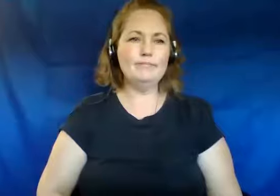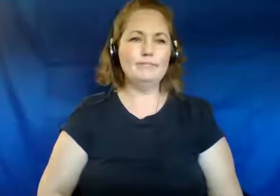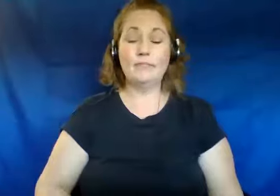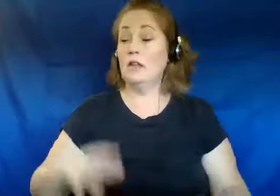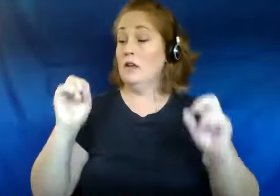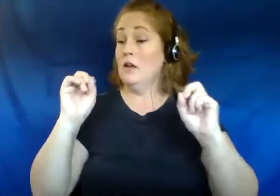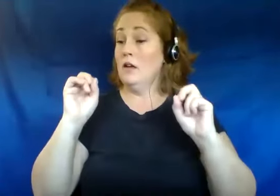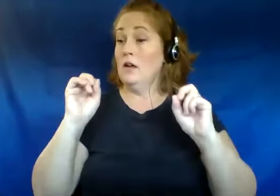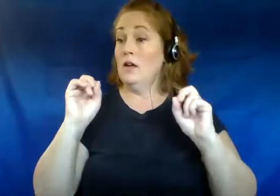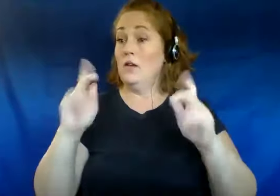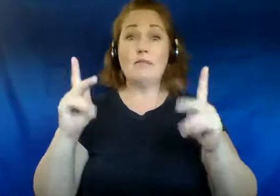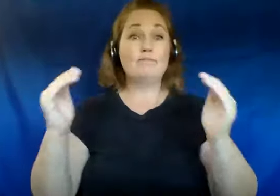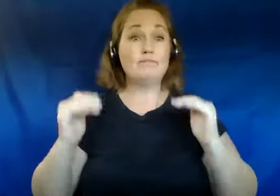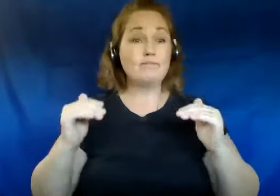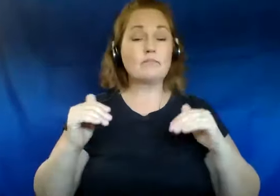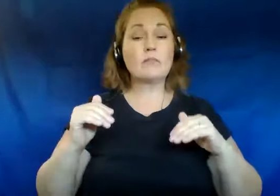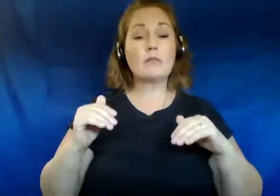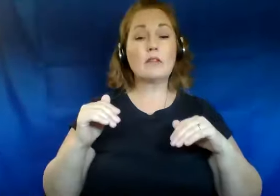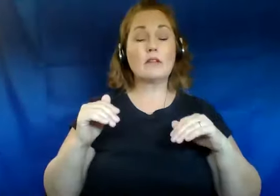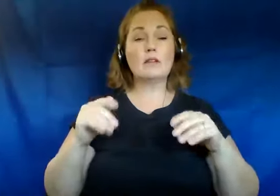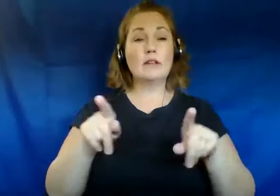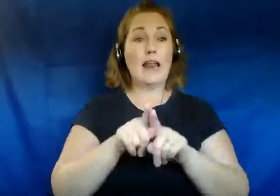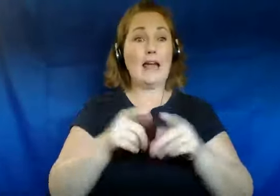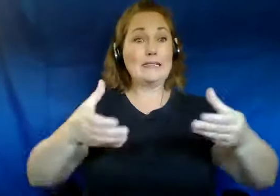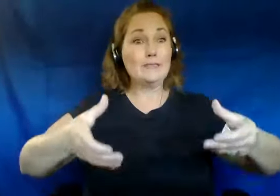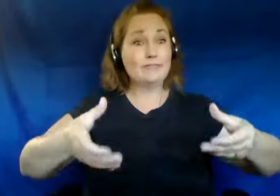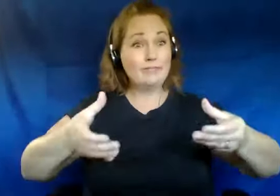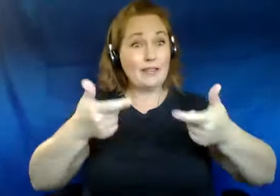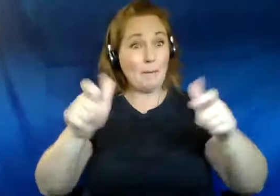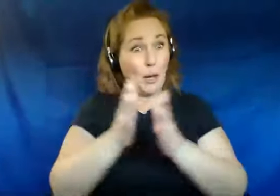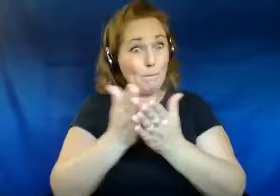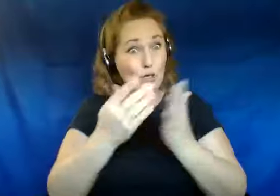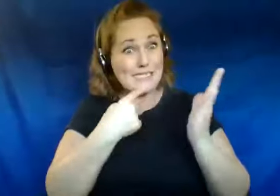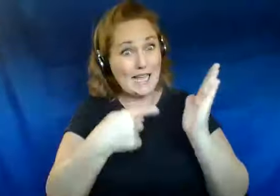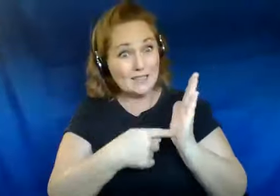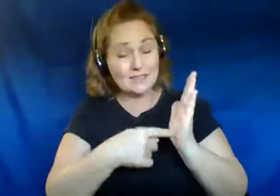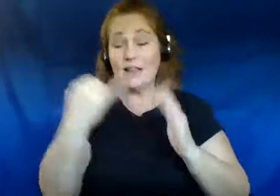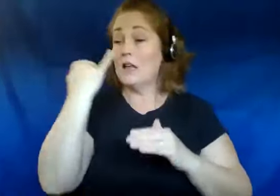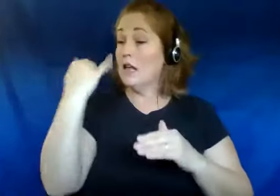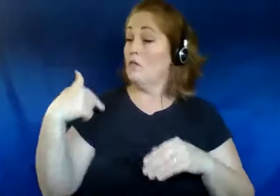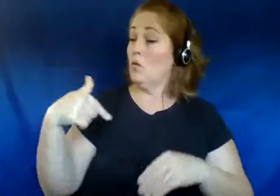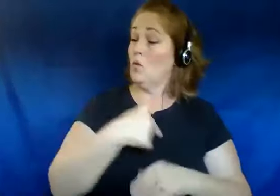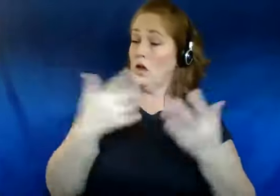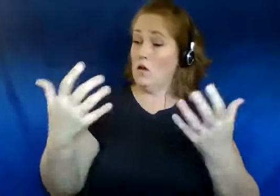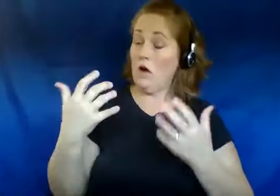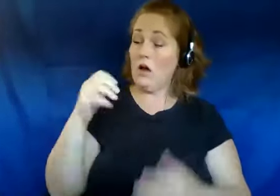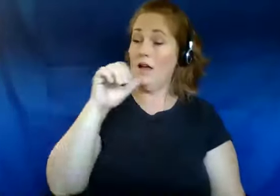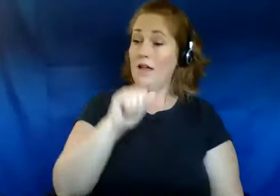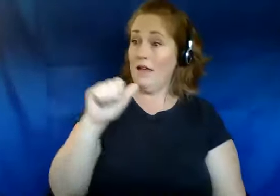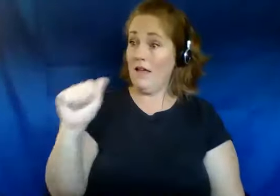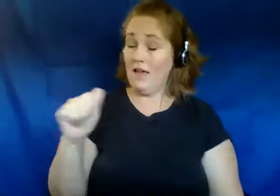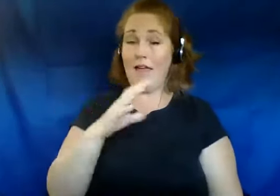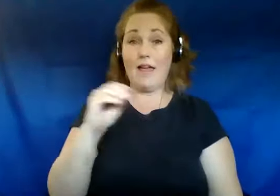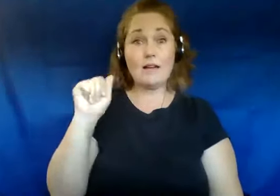Okay. As the big book so clearly states, if we want the AA Al-Anon way of